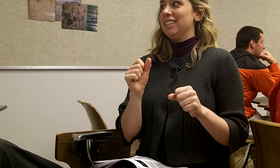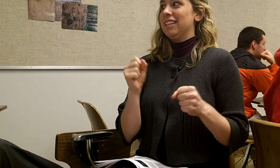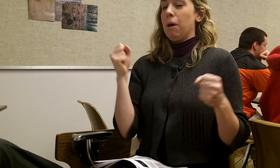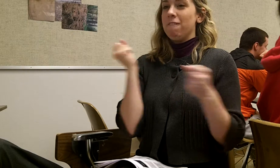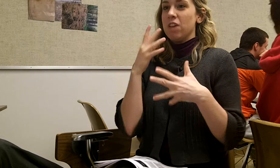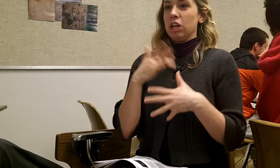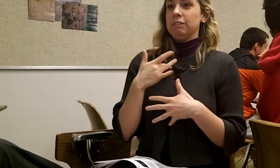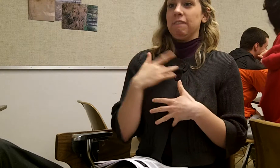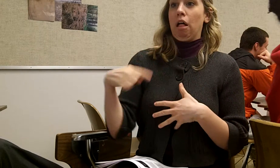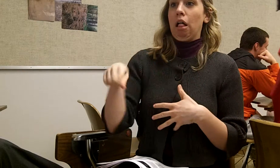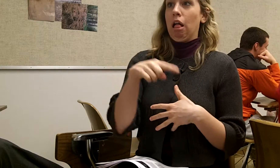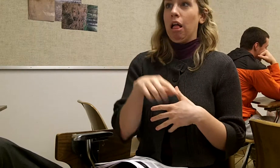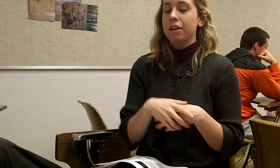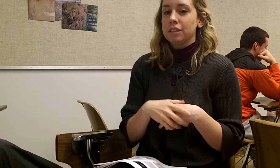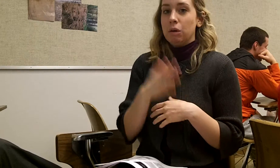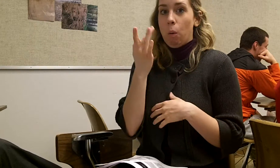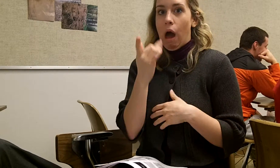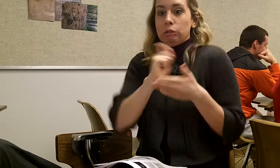leave. All right.